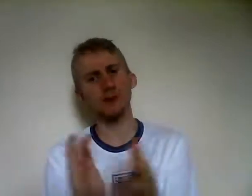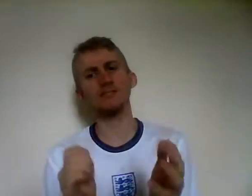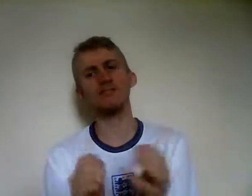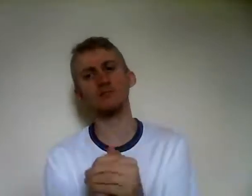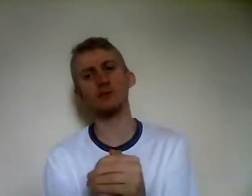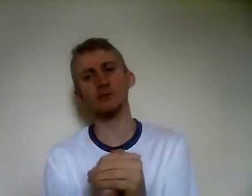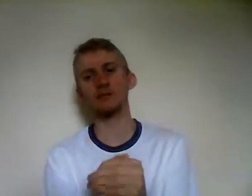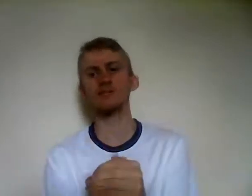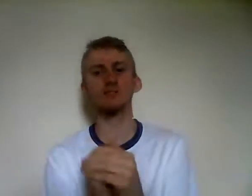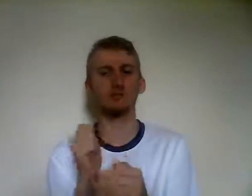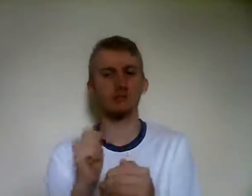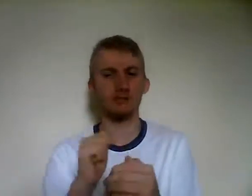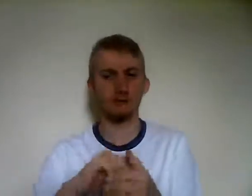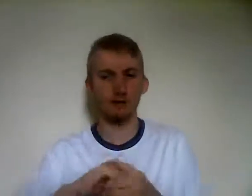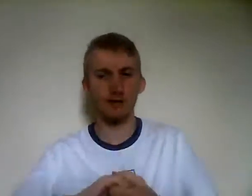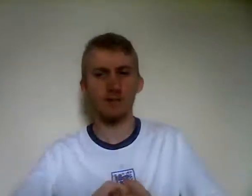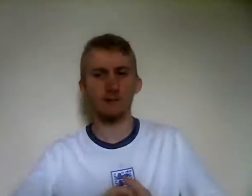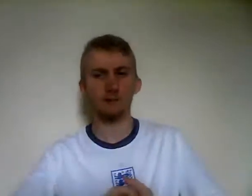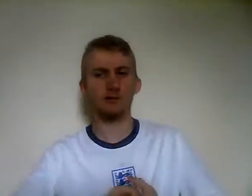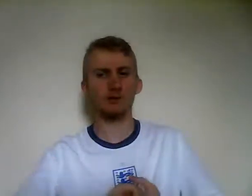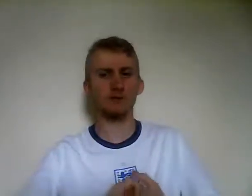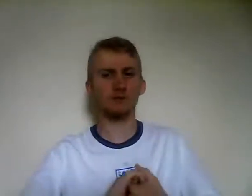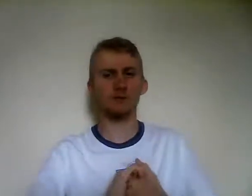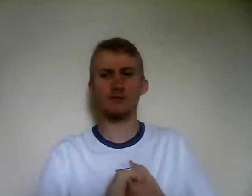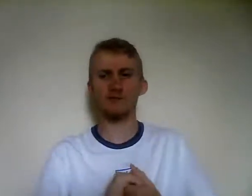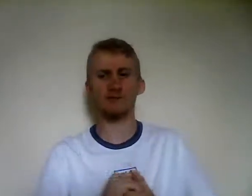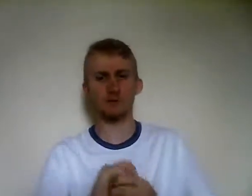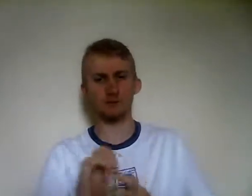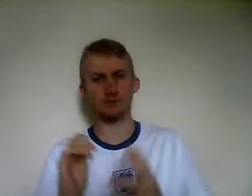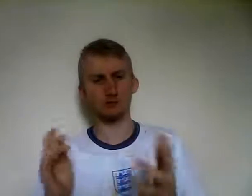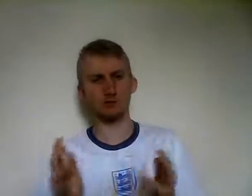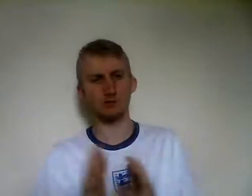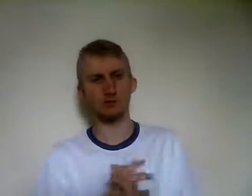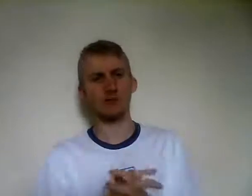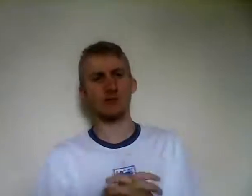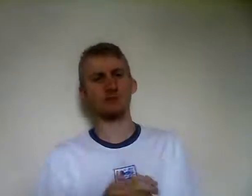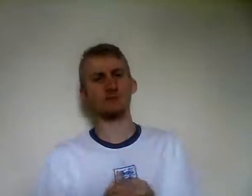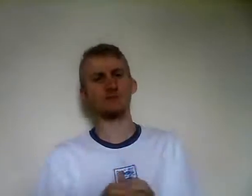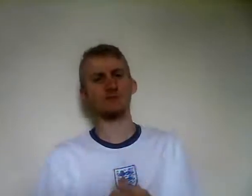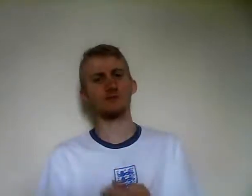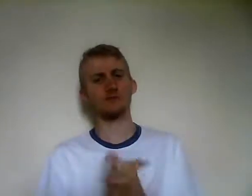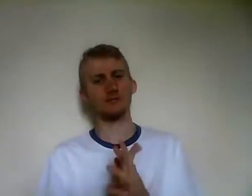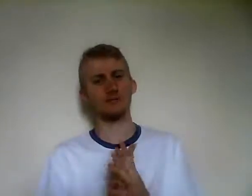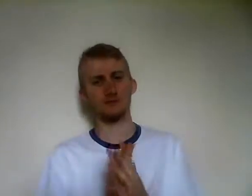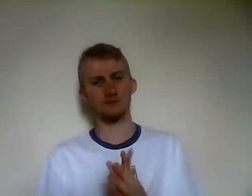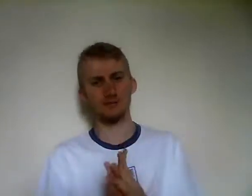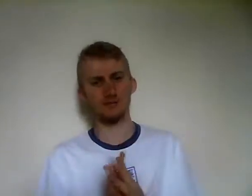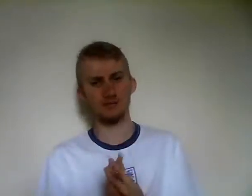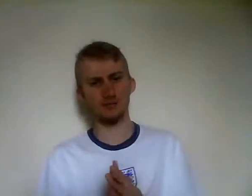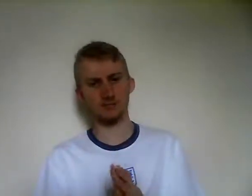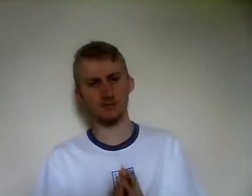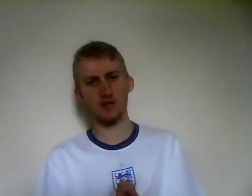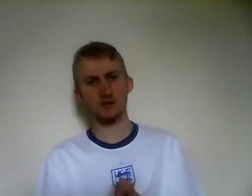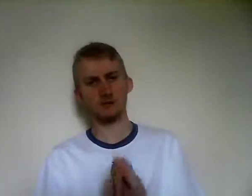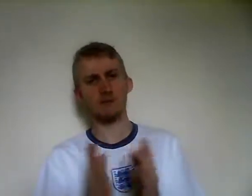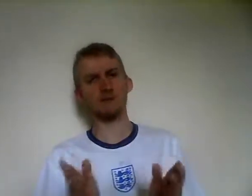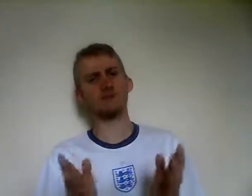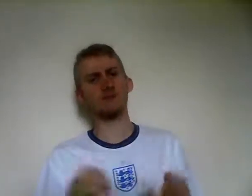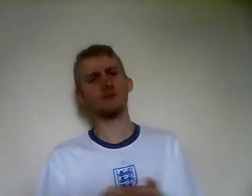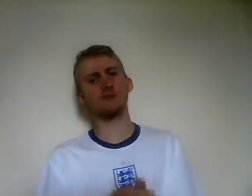since their relegation from League One, but Kewell left the club shortly into the 2018-19 season to manage fellow League